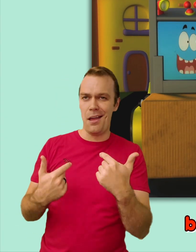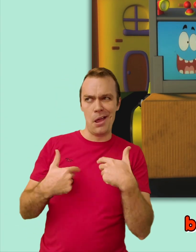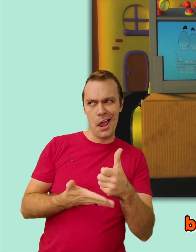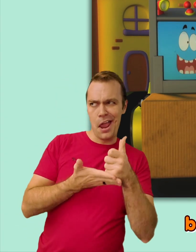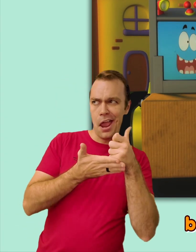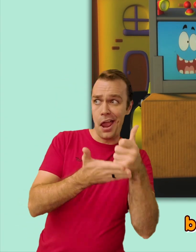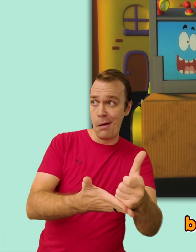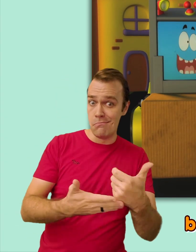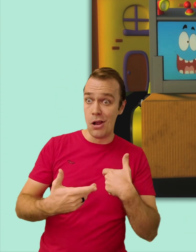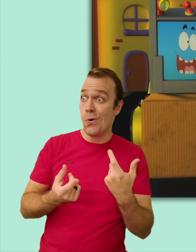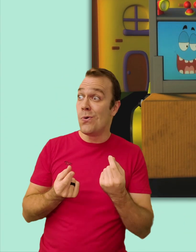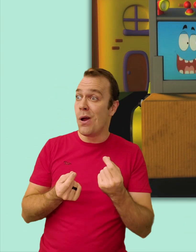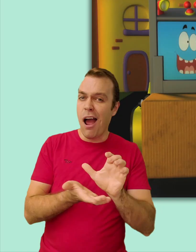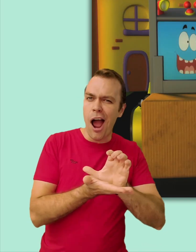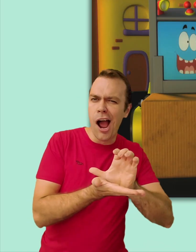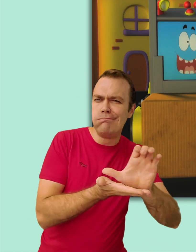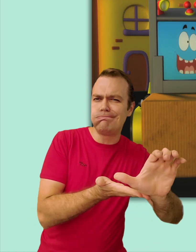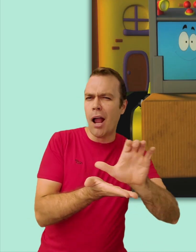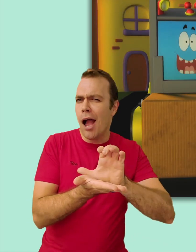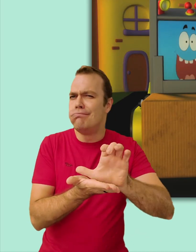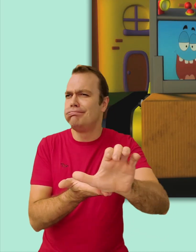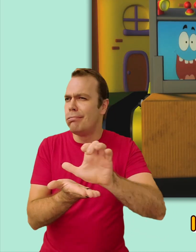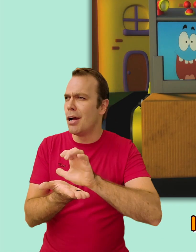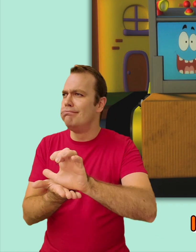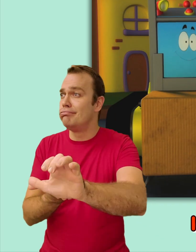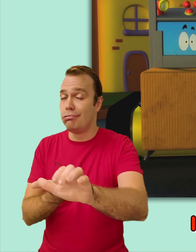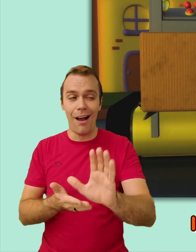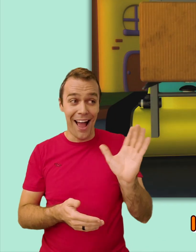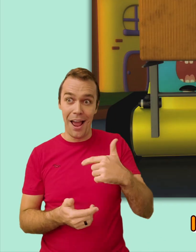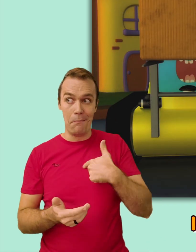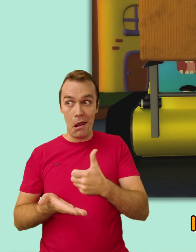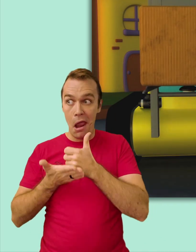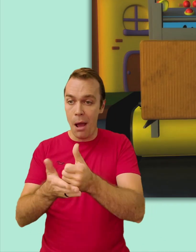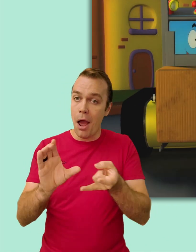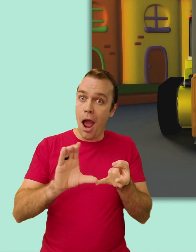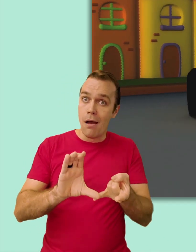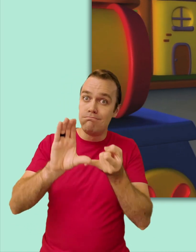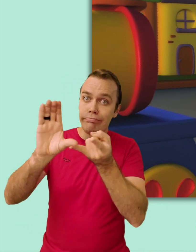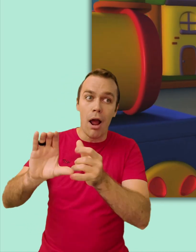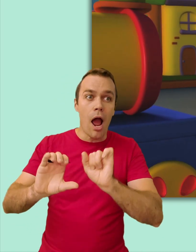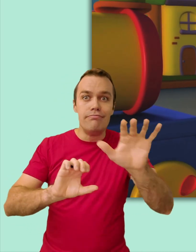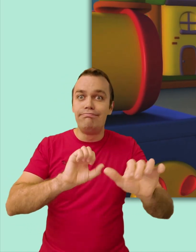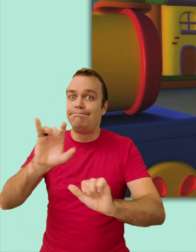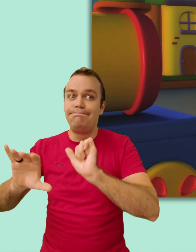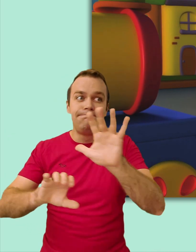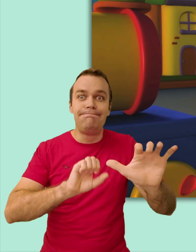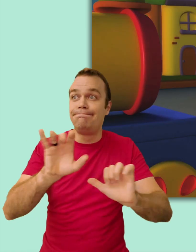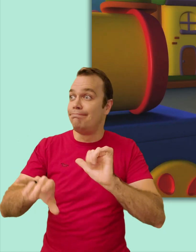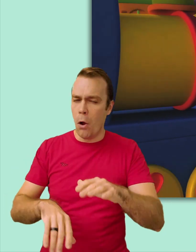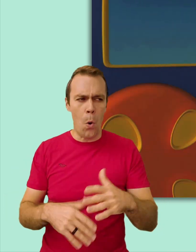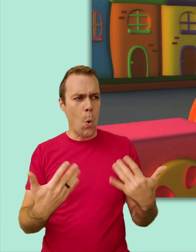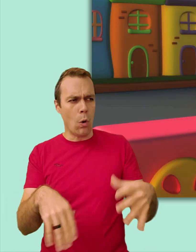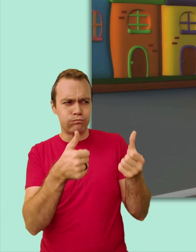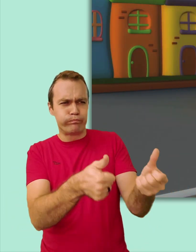by moving the obstacle. Hi, Bob. I'm helping with loading and unloading. Good work, you guys!